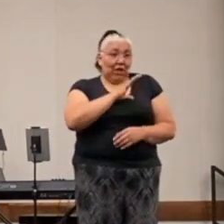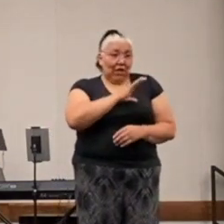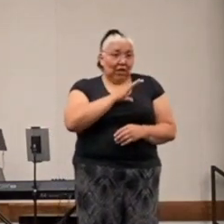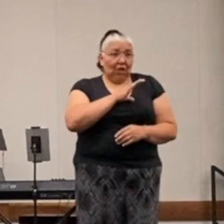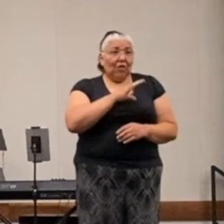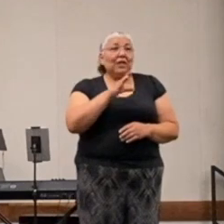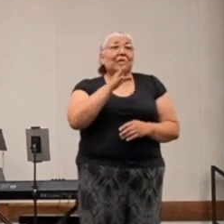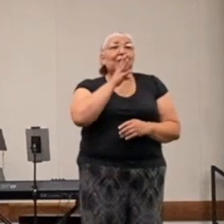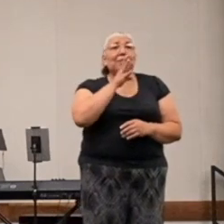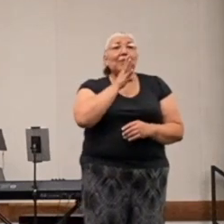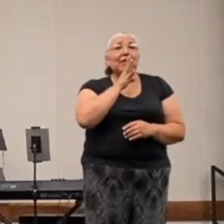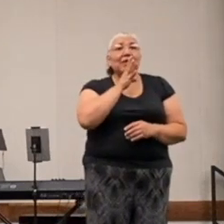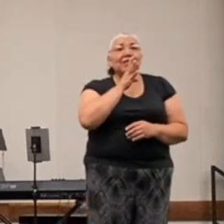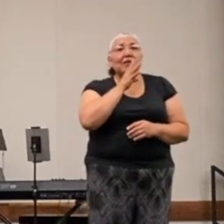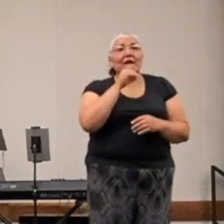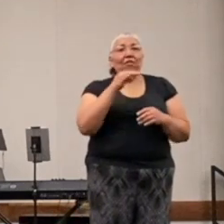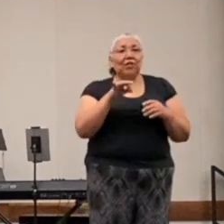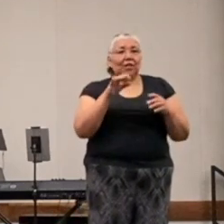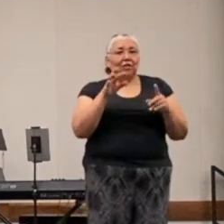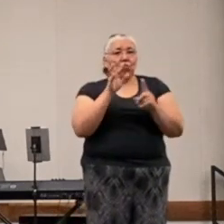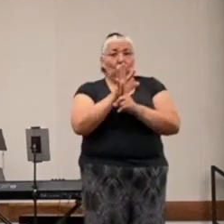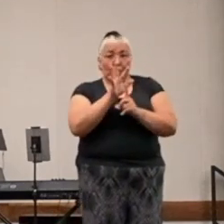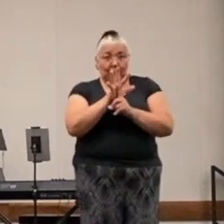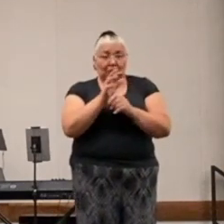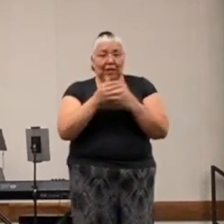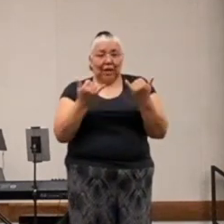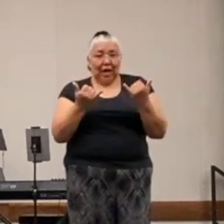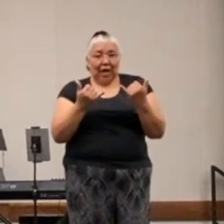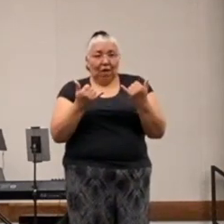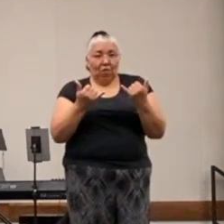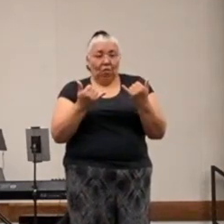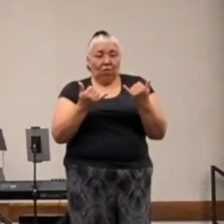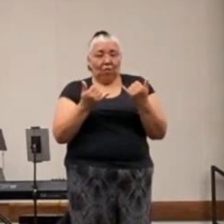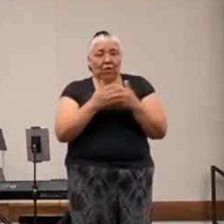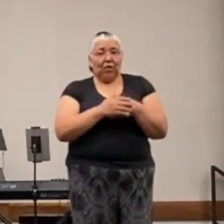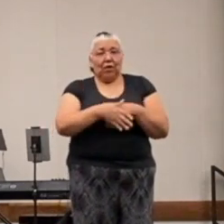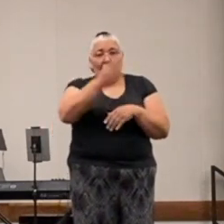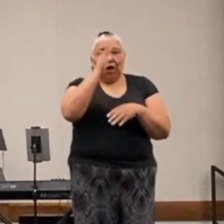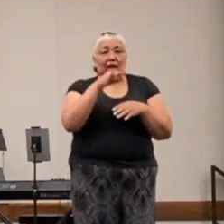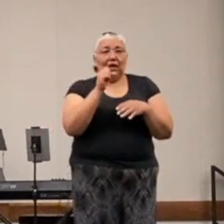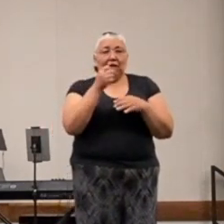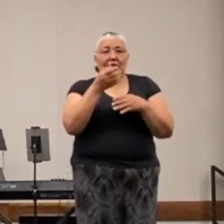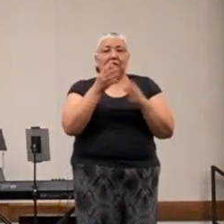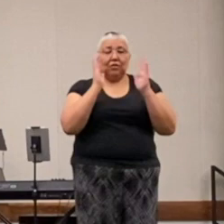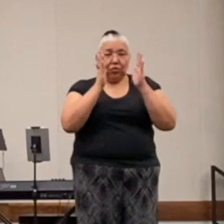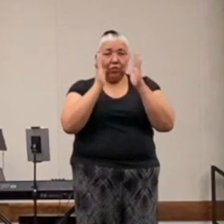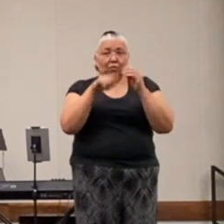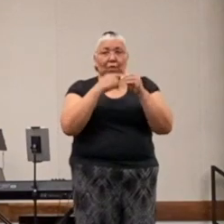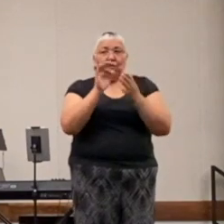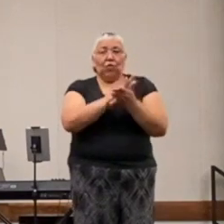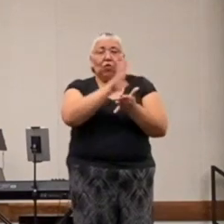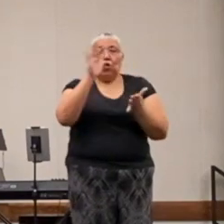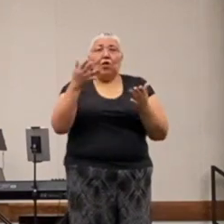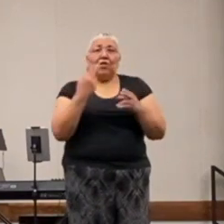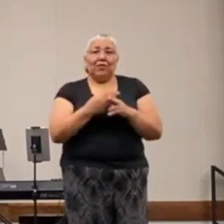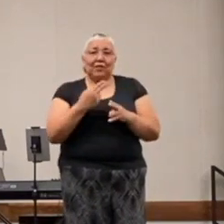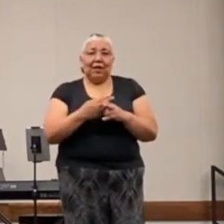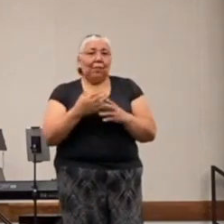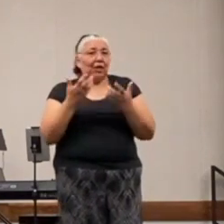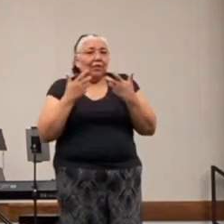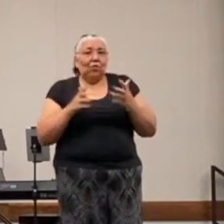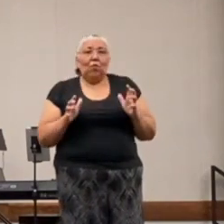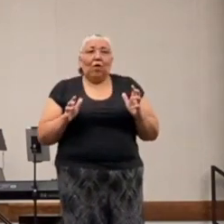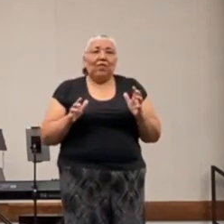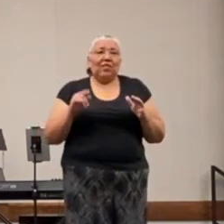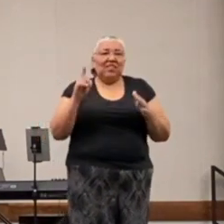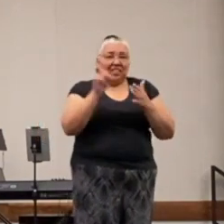It speaks of his reputation. And God is rightly concerned about the glory of his name. He does not want